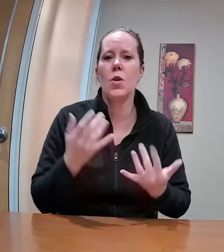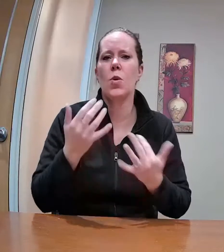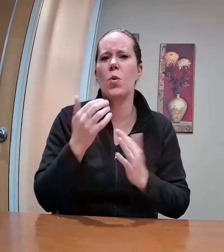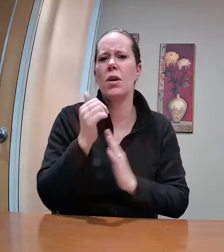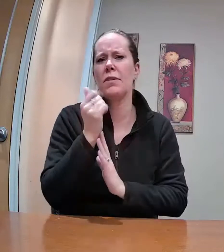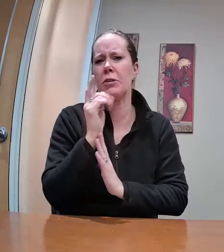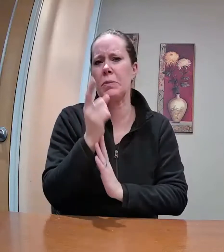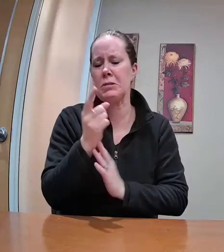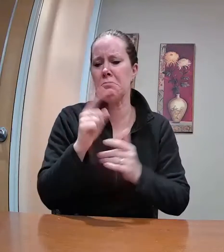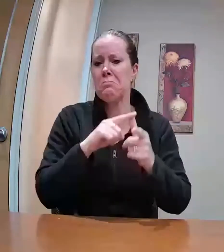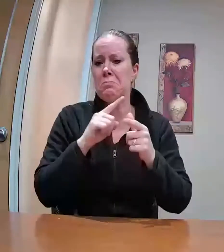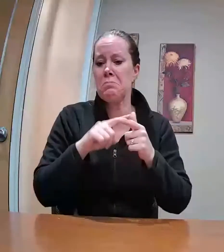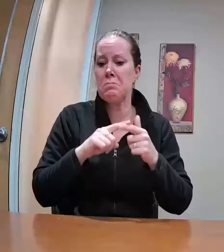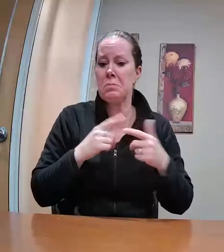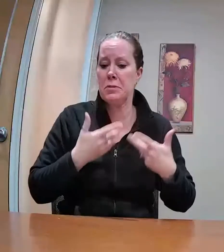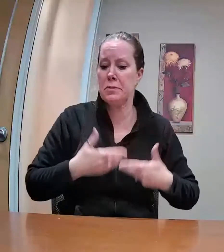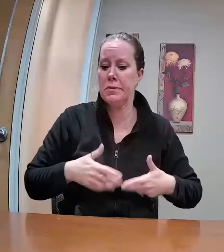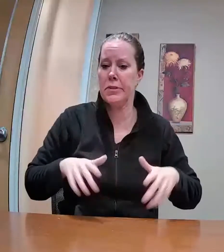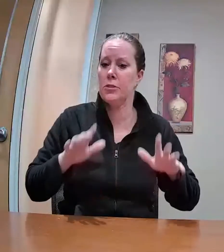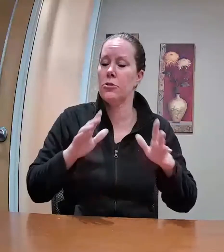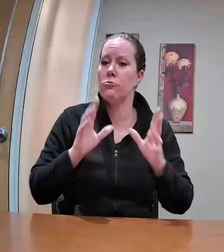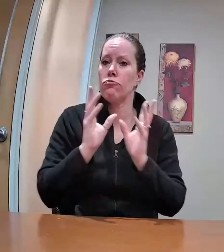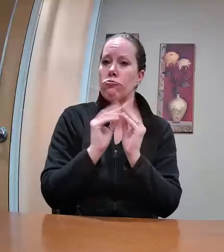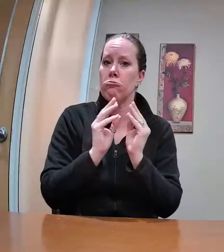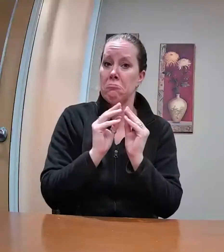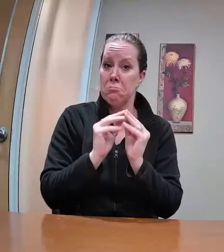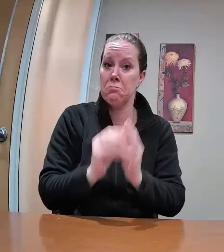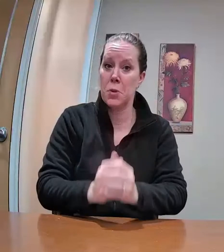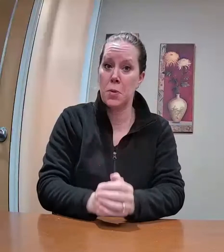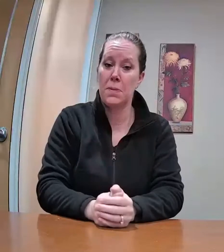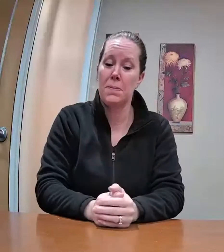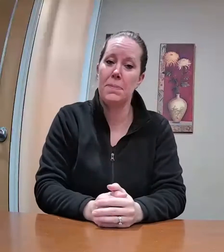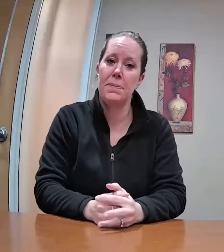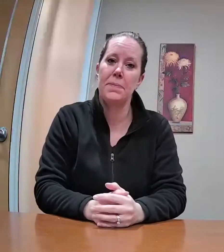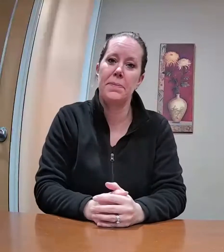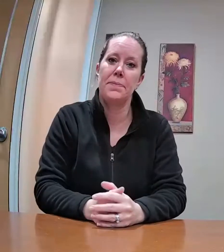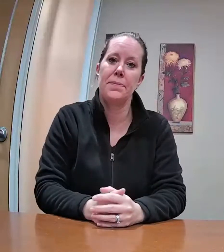Give another minute, and then we'll end the session.